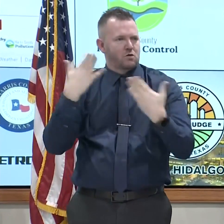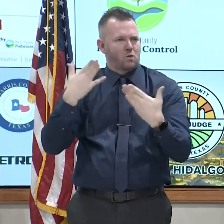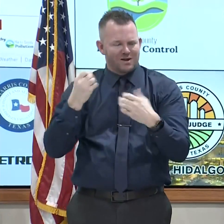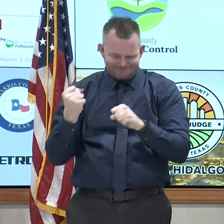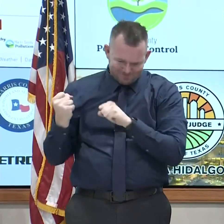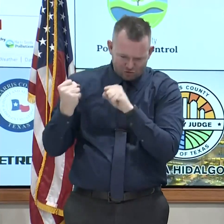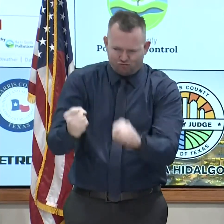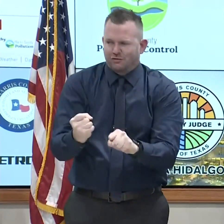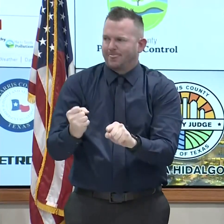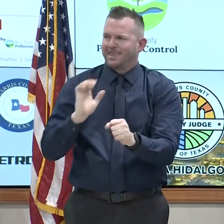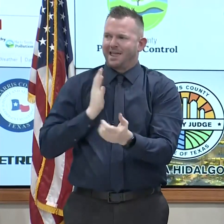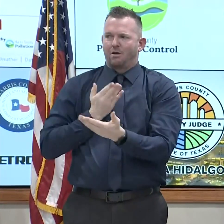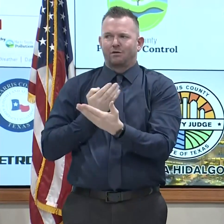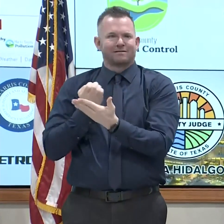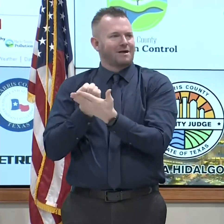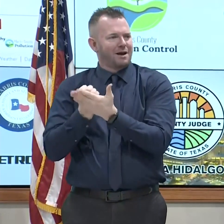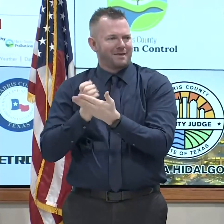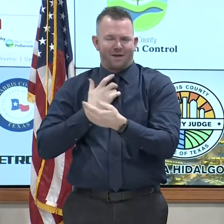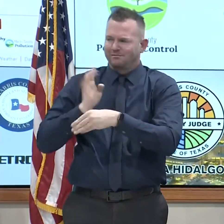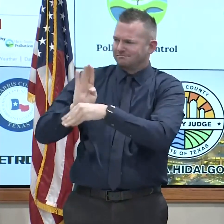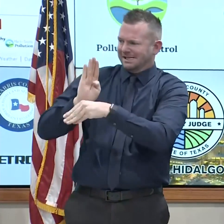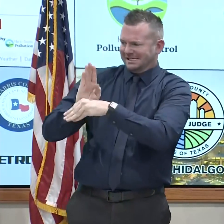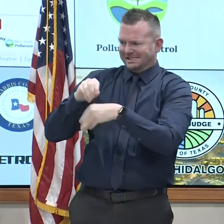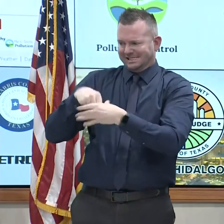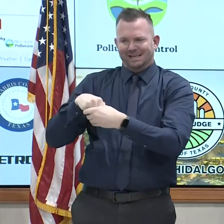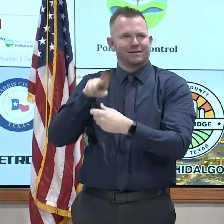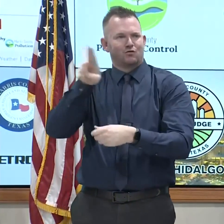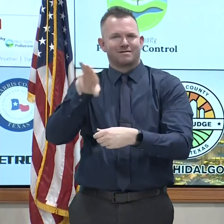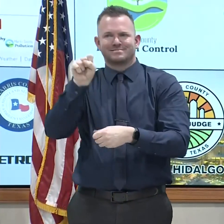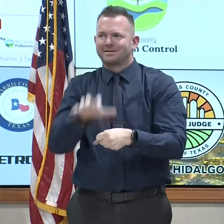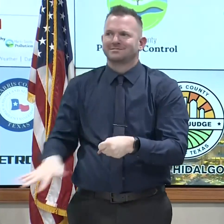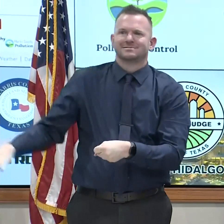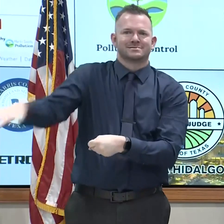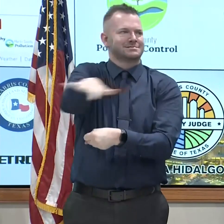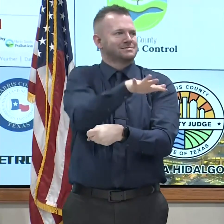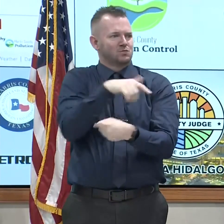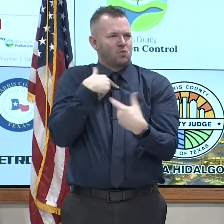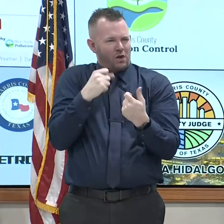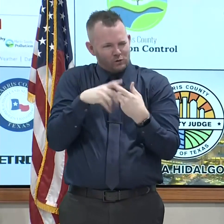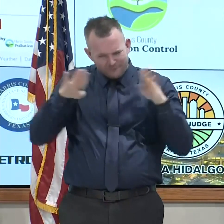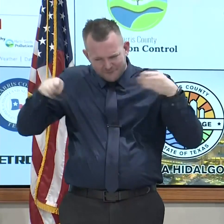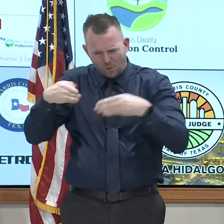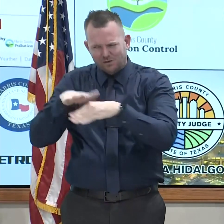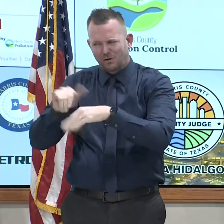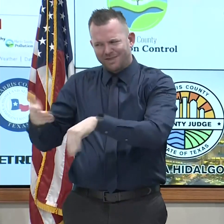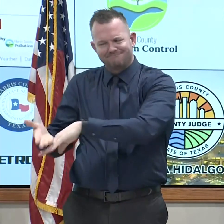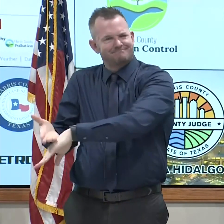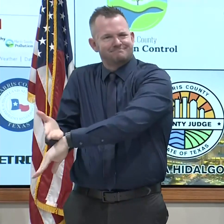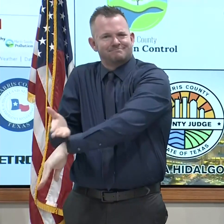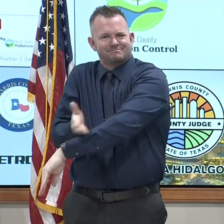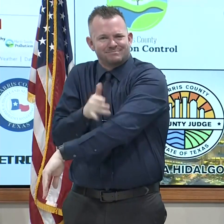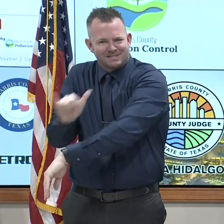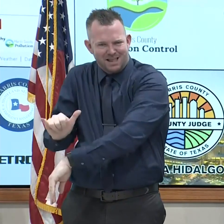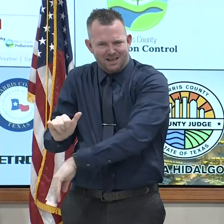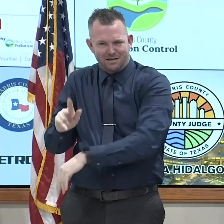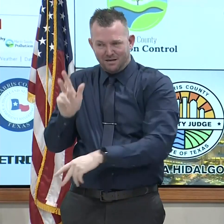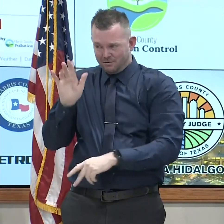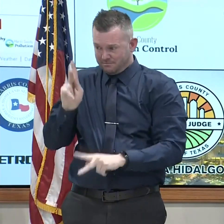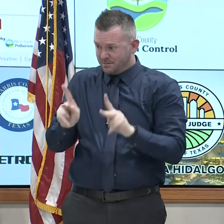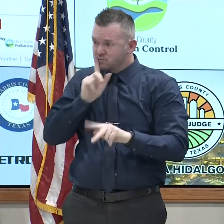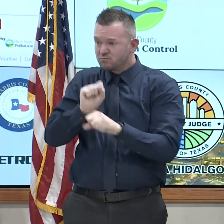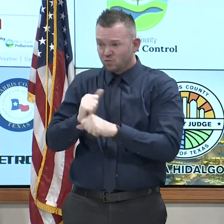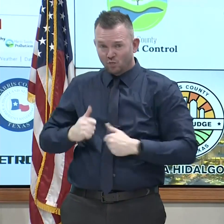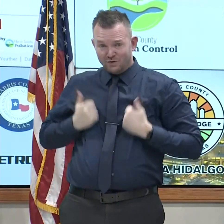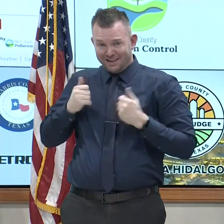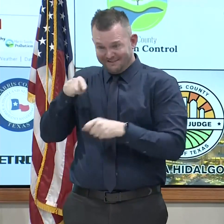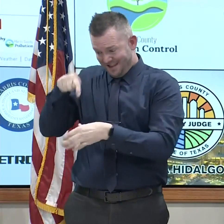between all stakeholders, business, government, and community